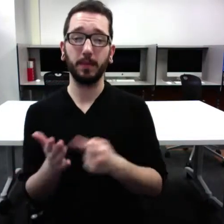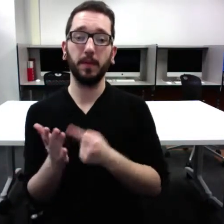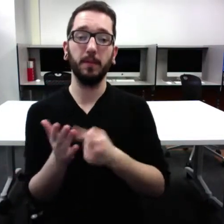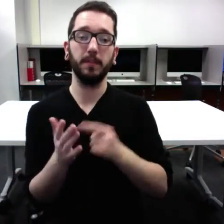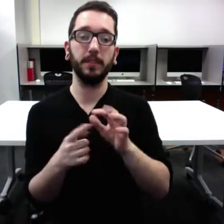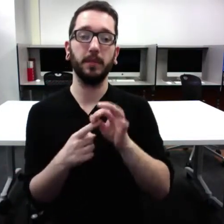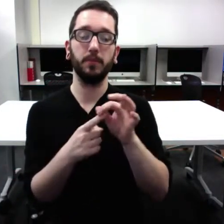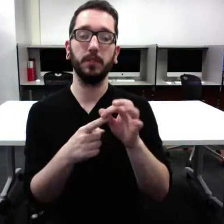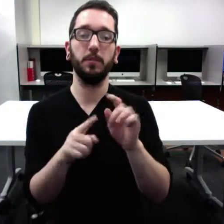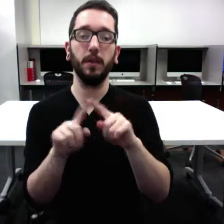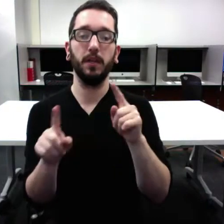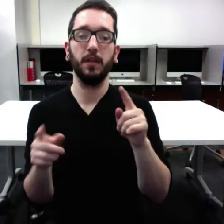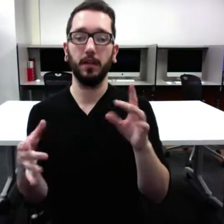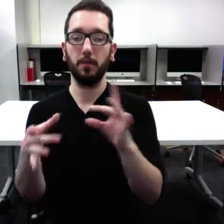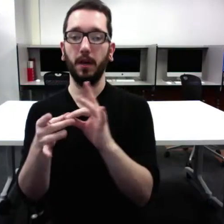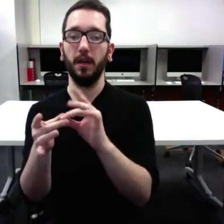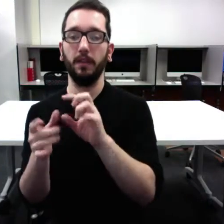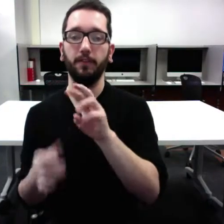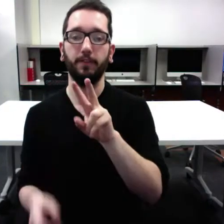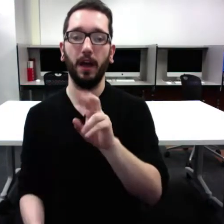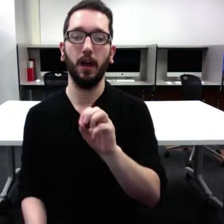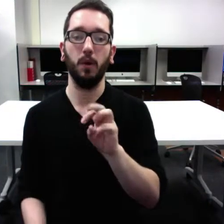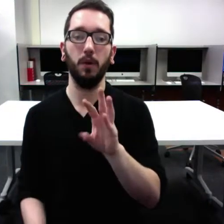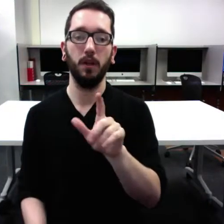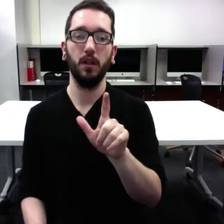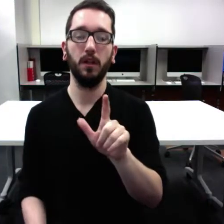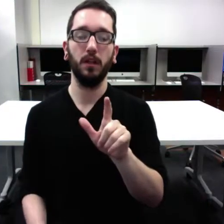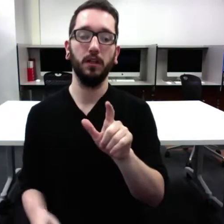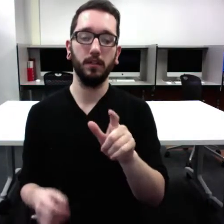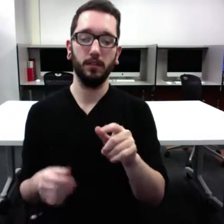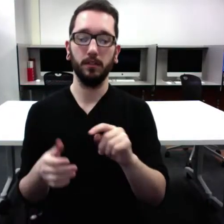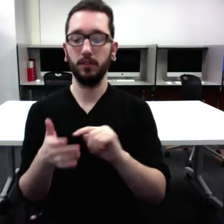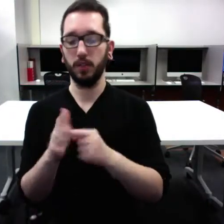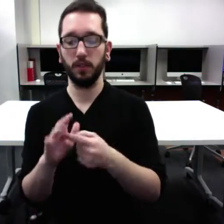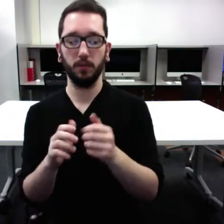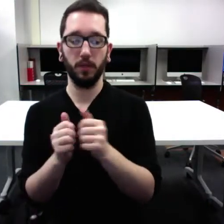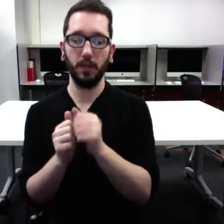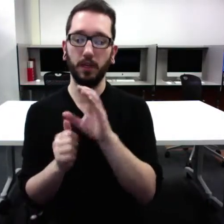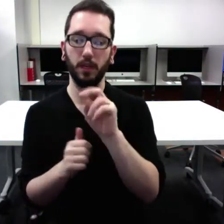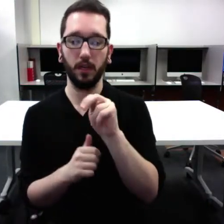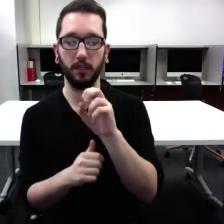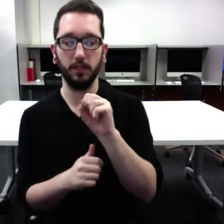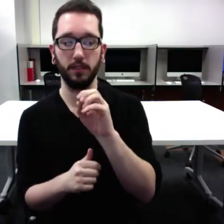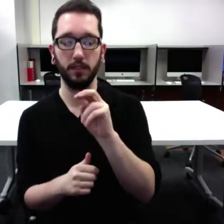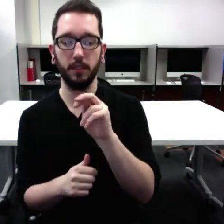vowel is used when the suffix begins with a consonant, as with the word encephalogram.